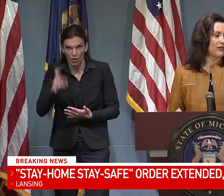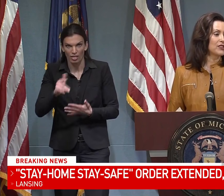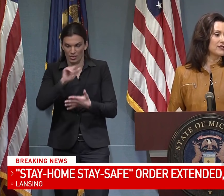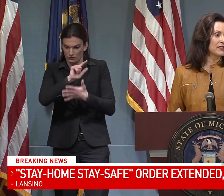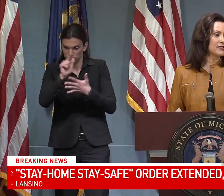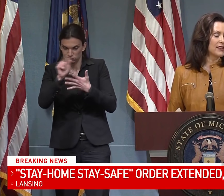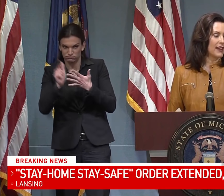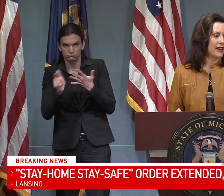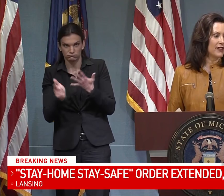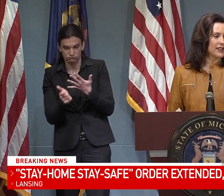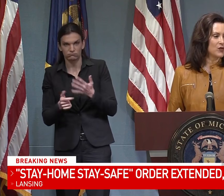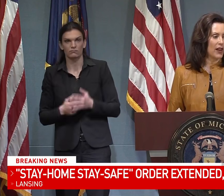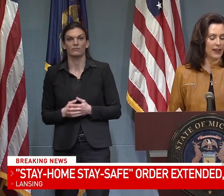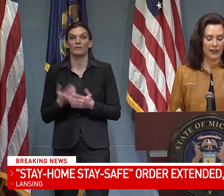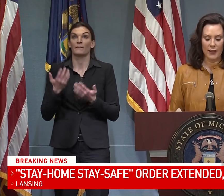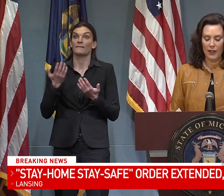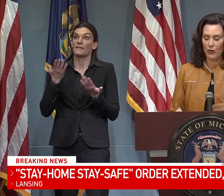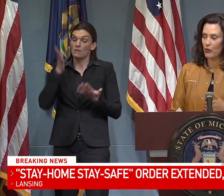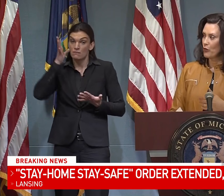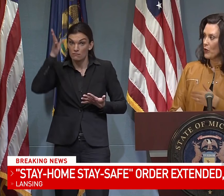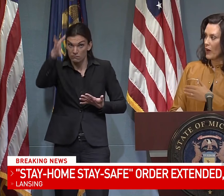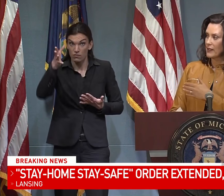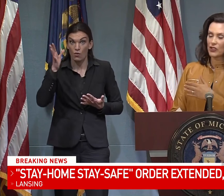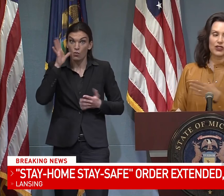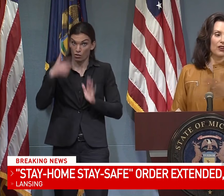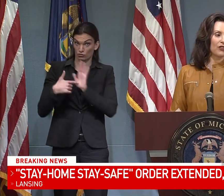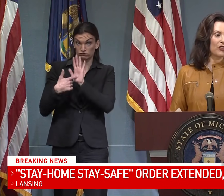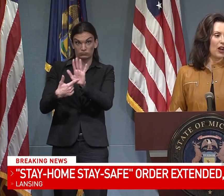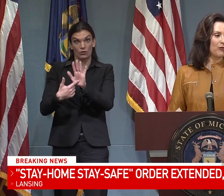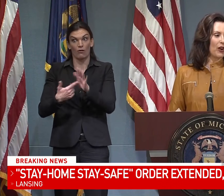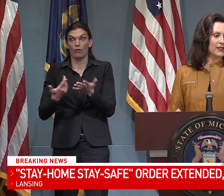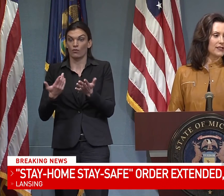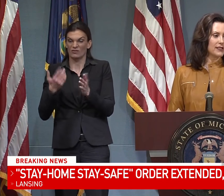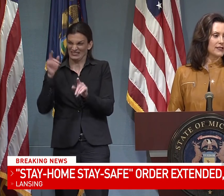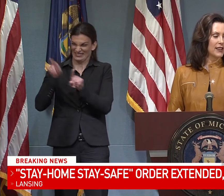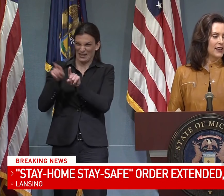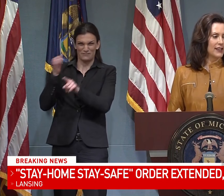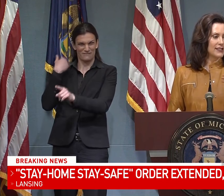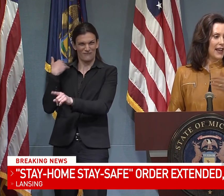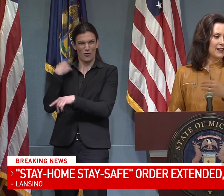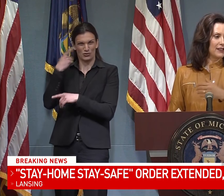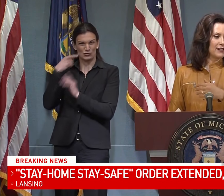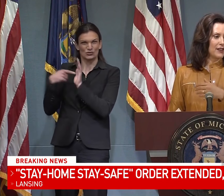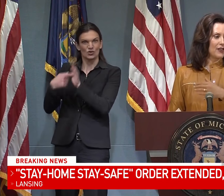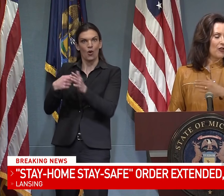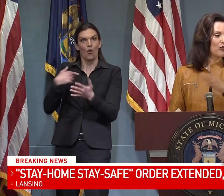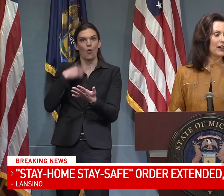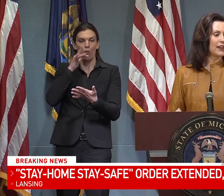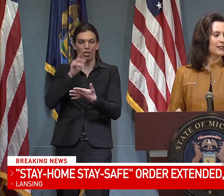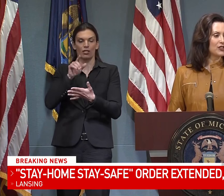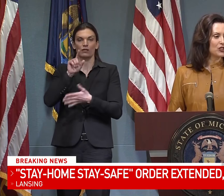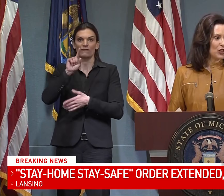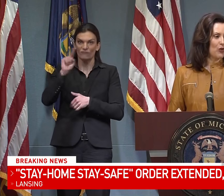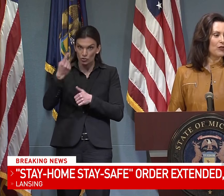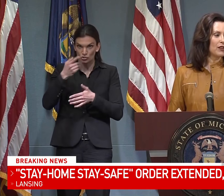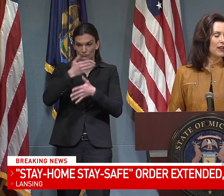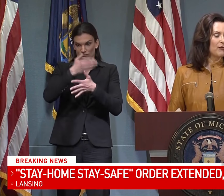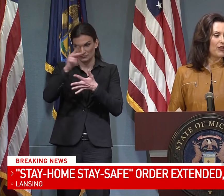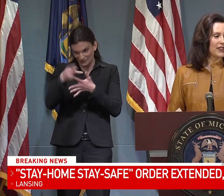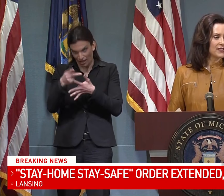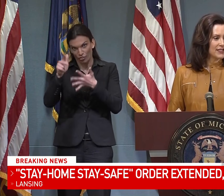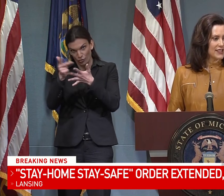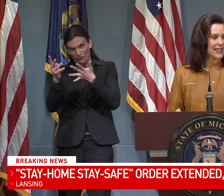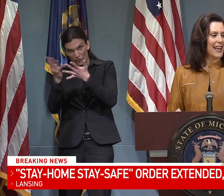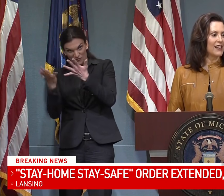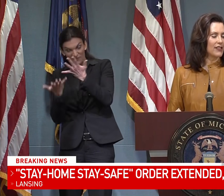regional differences, and that's why we wanted to share the thought process. It is not written in stone,